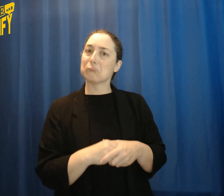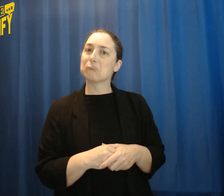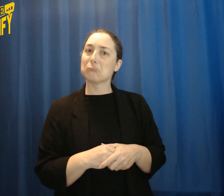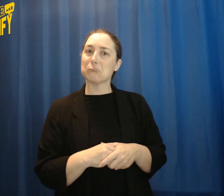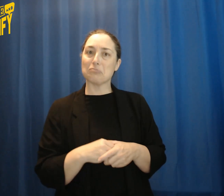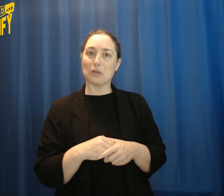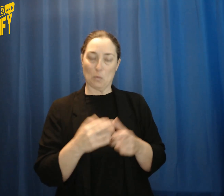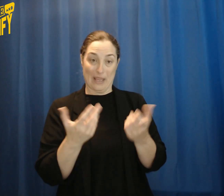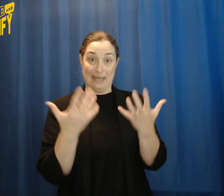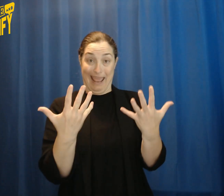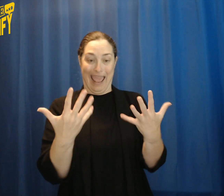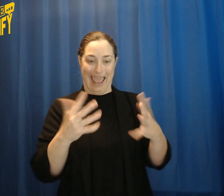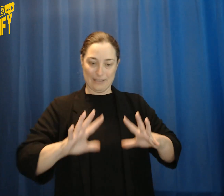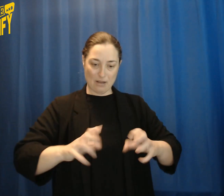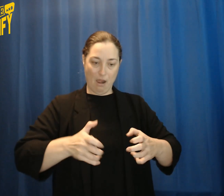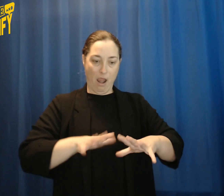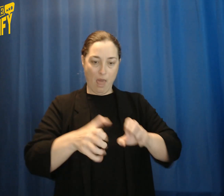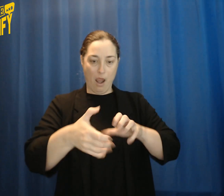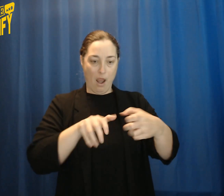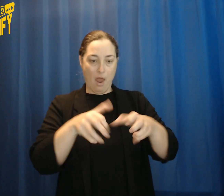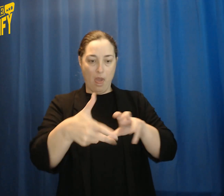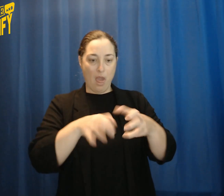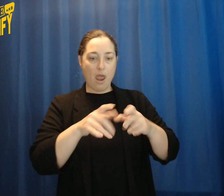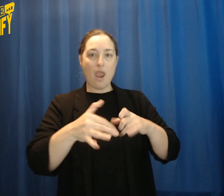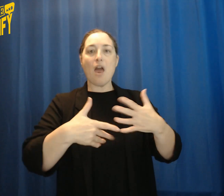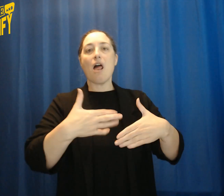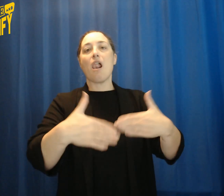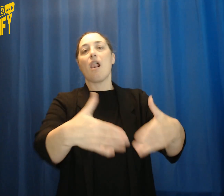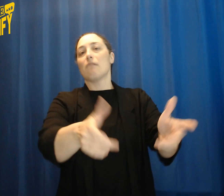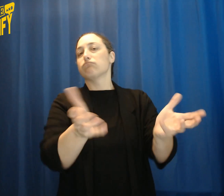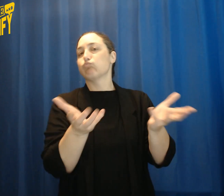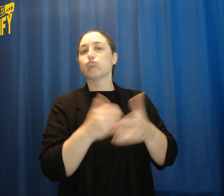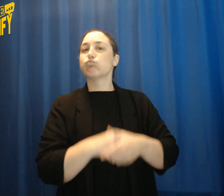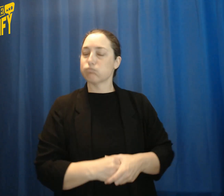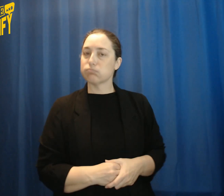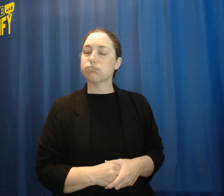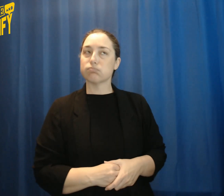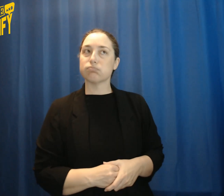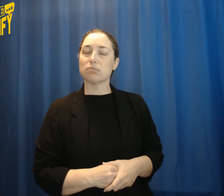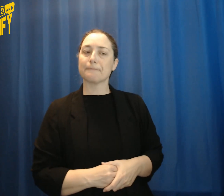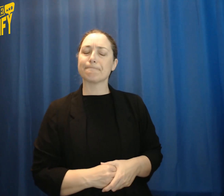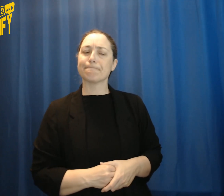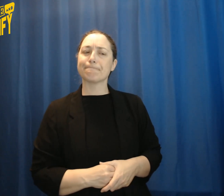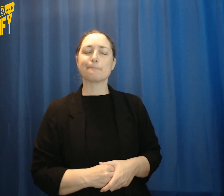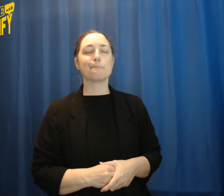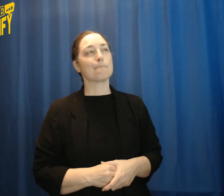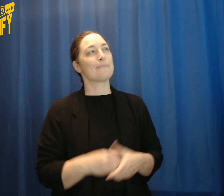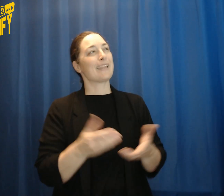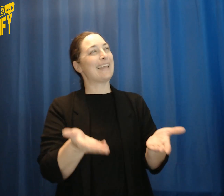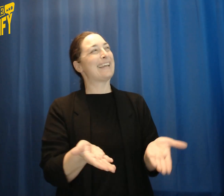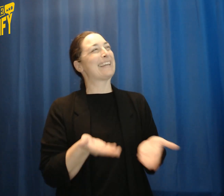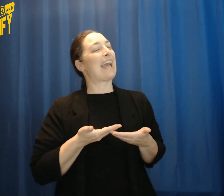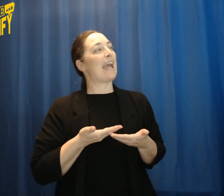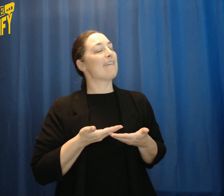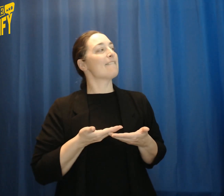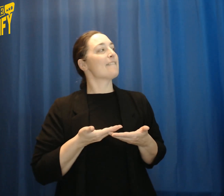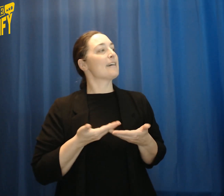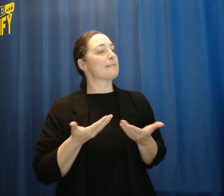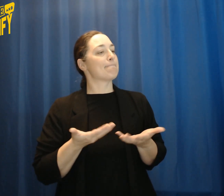hand building, it was pretty easy. What it's done is it's given me a way to